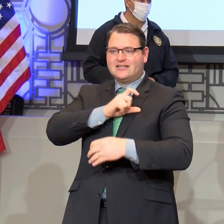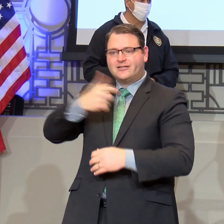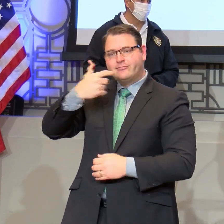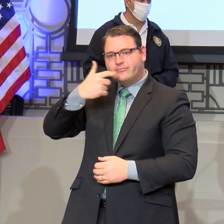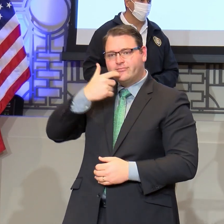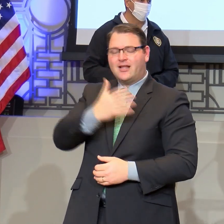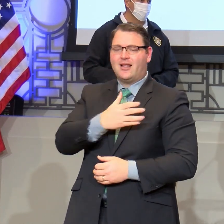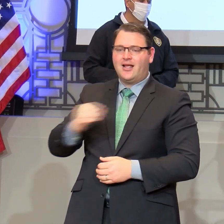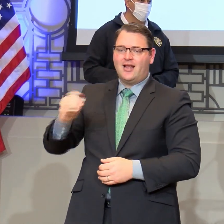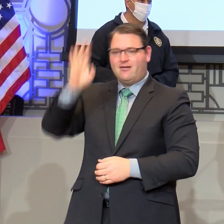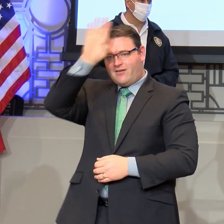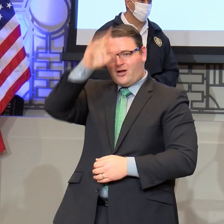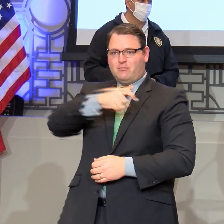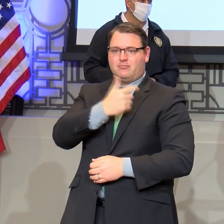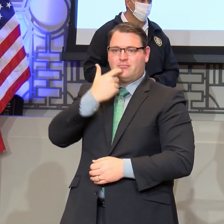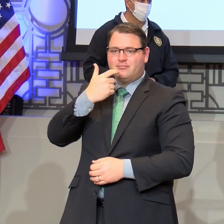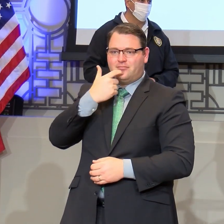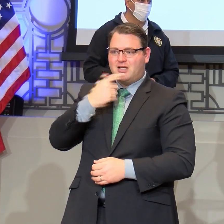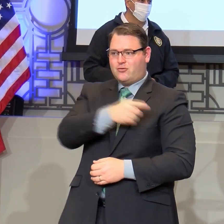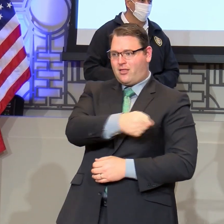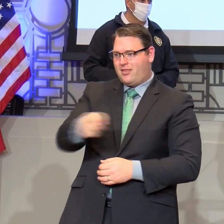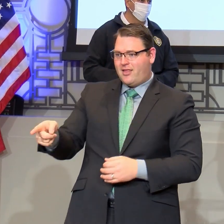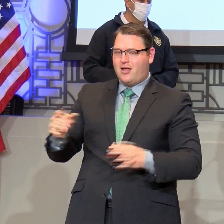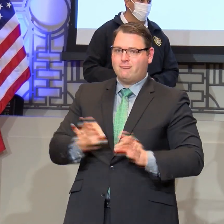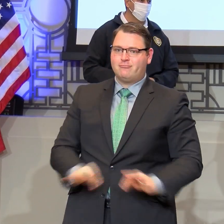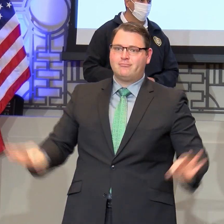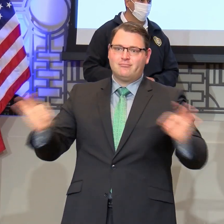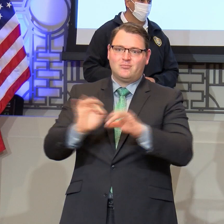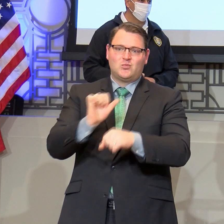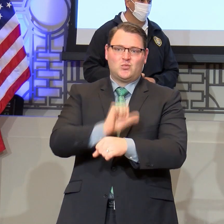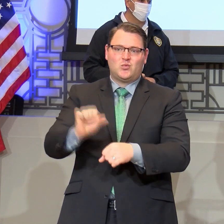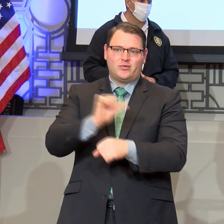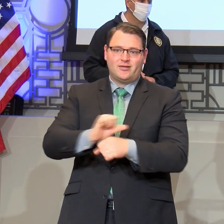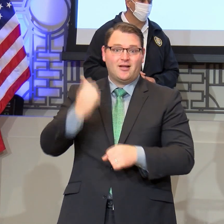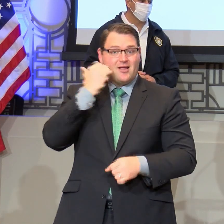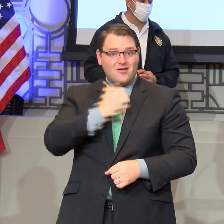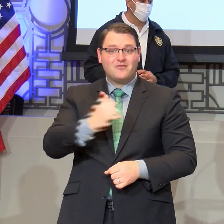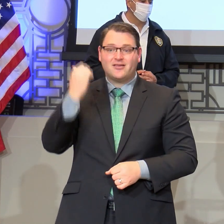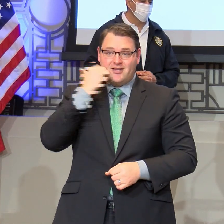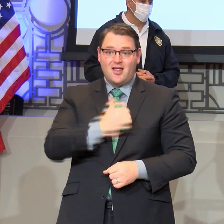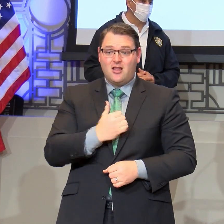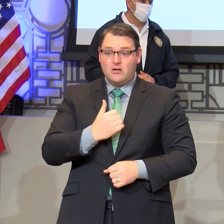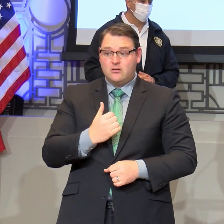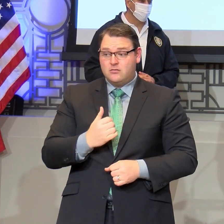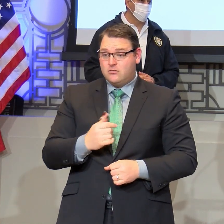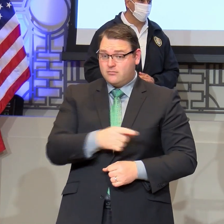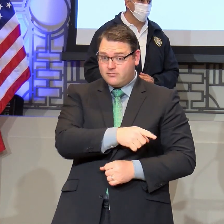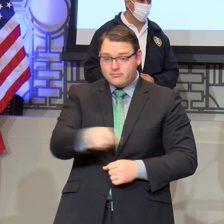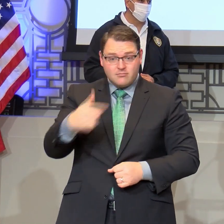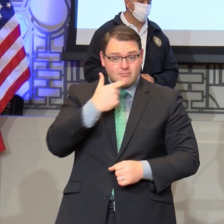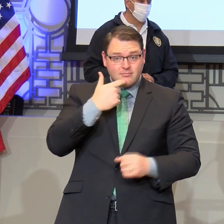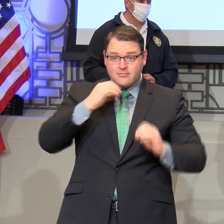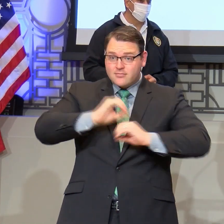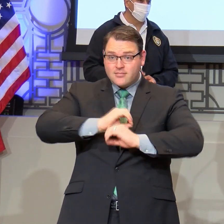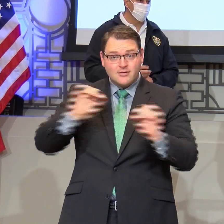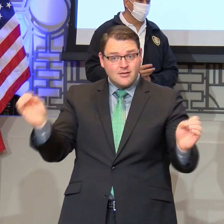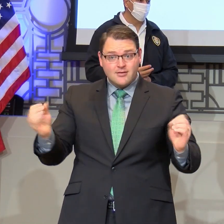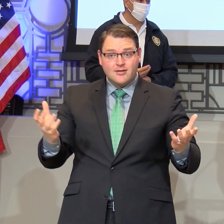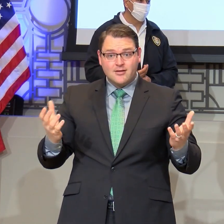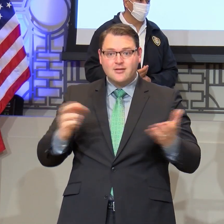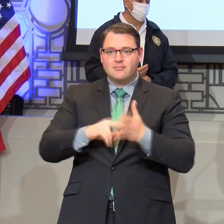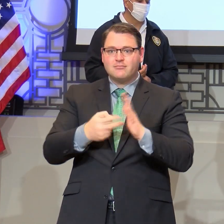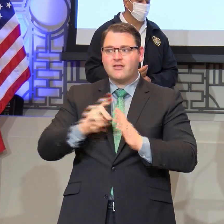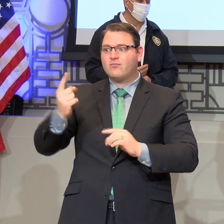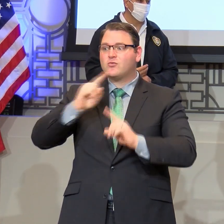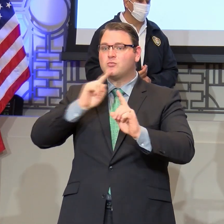the service that they perform every day. Without them, our first responders would be a little bit